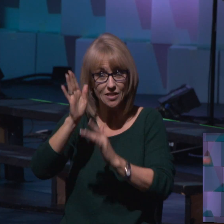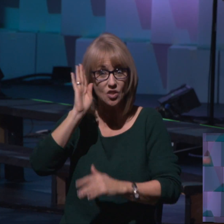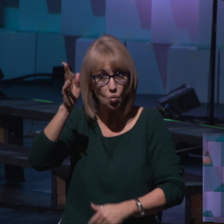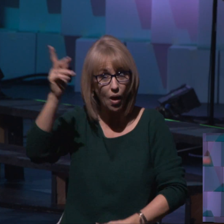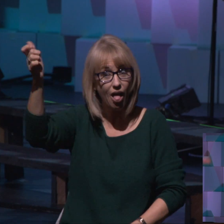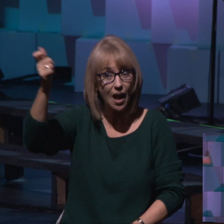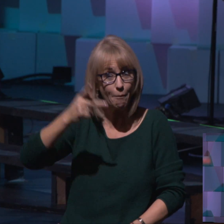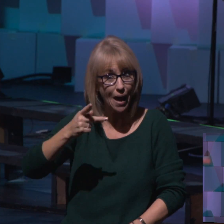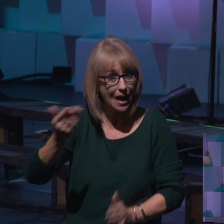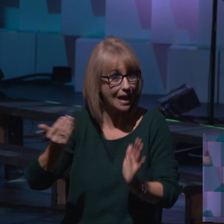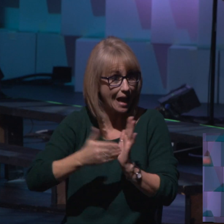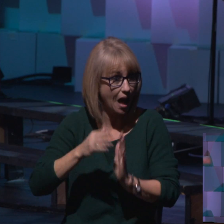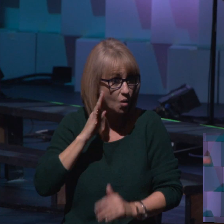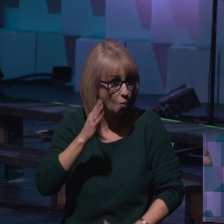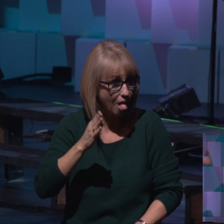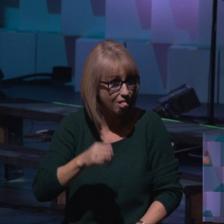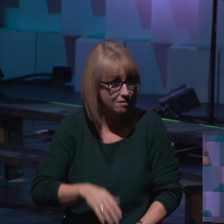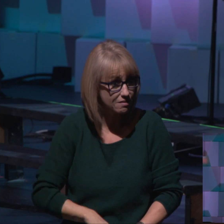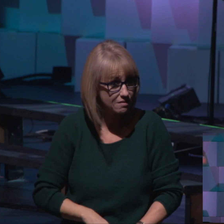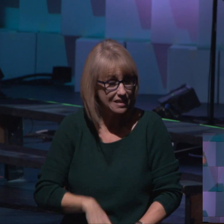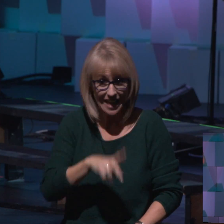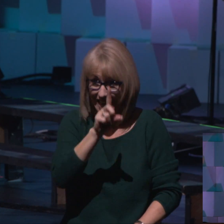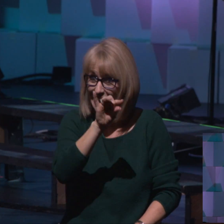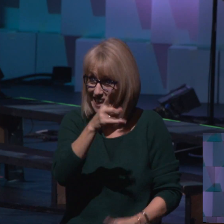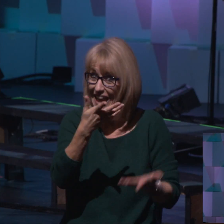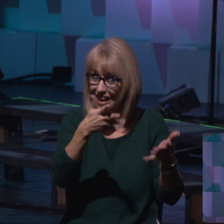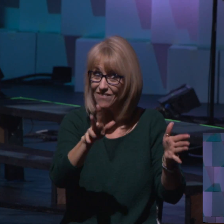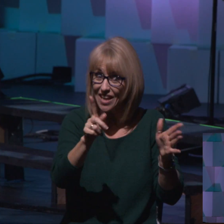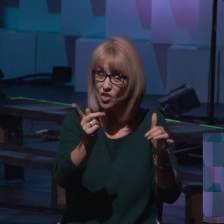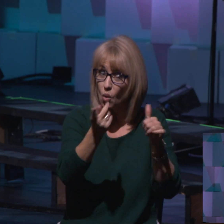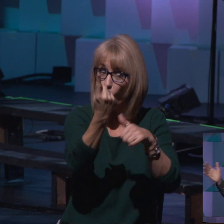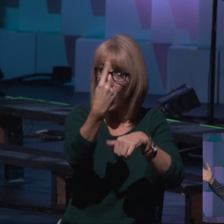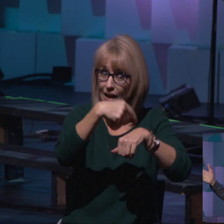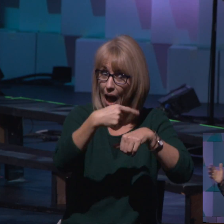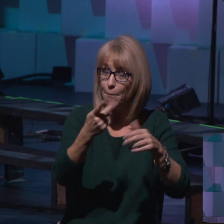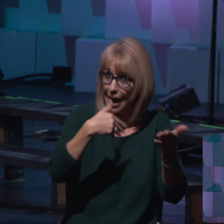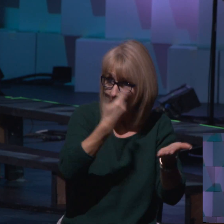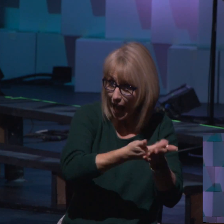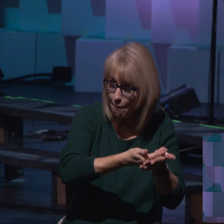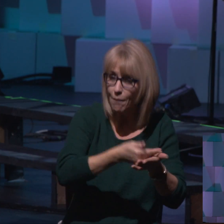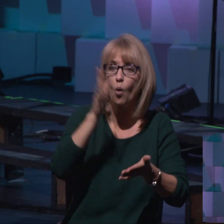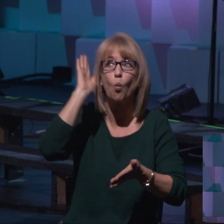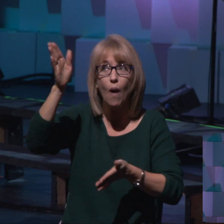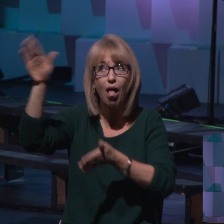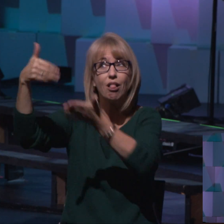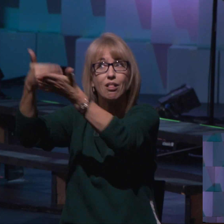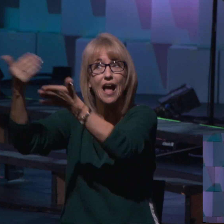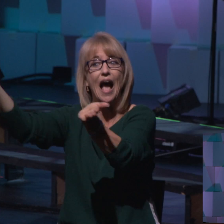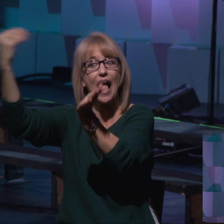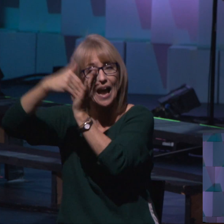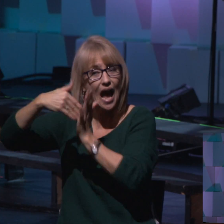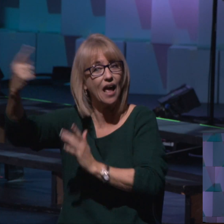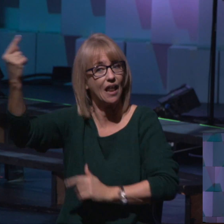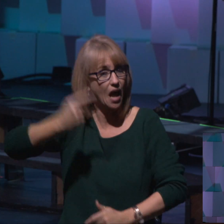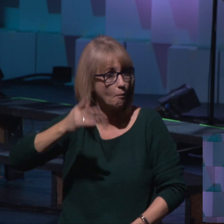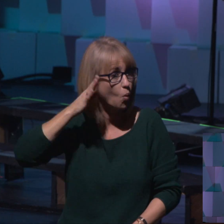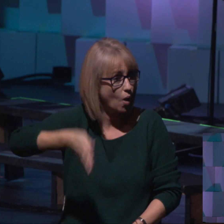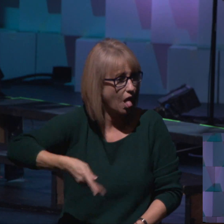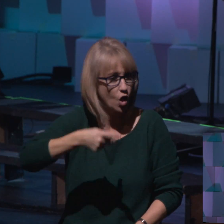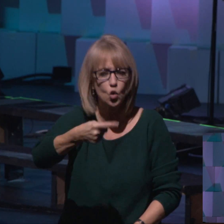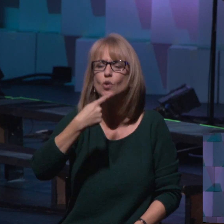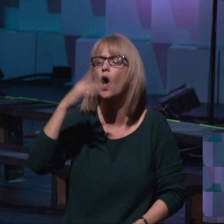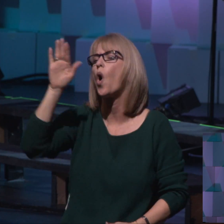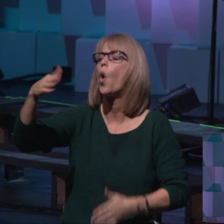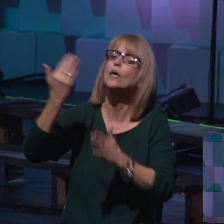is returning, and Jesus is coming back. And we can live this life like, oh, someday it'll happen. But if you can turn that around and